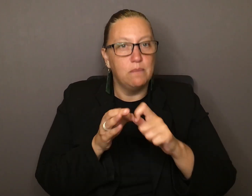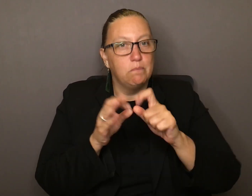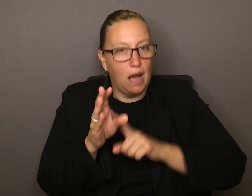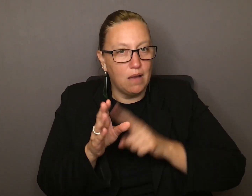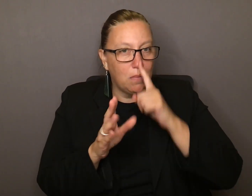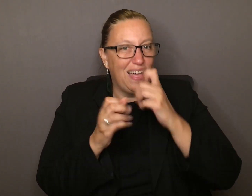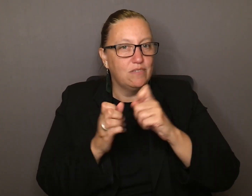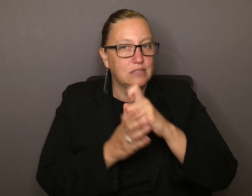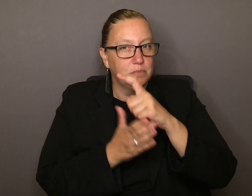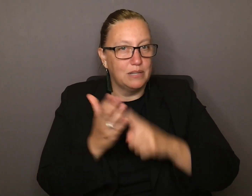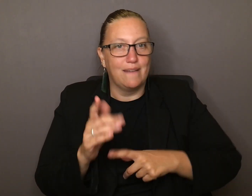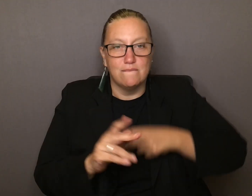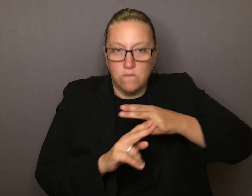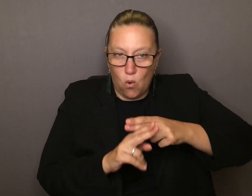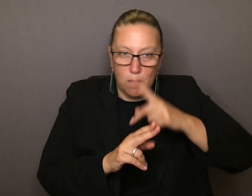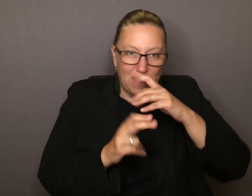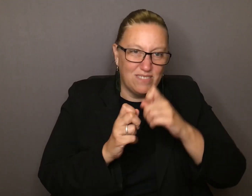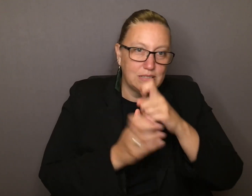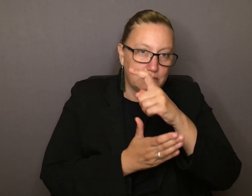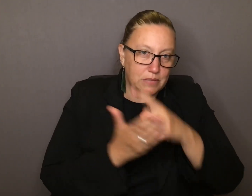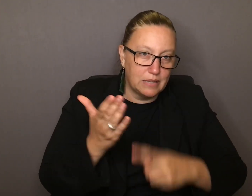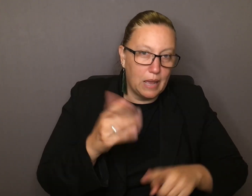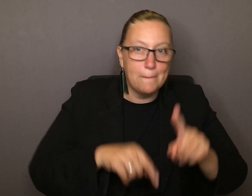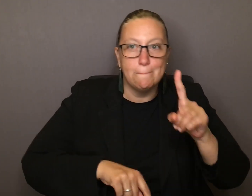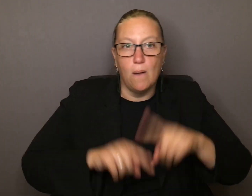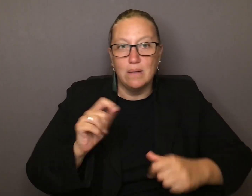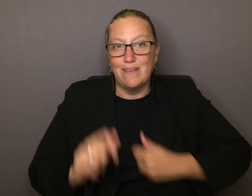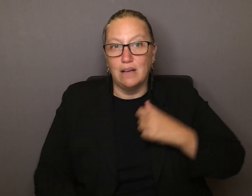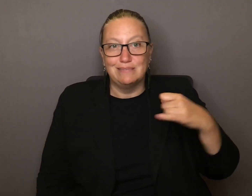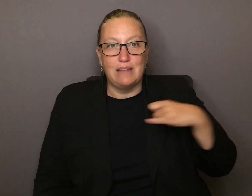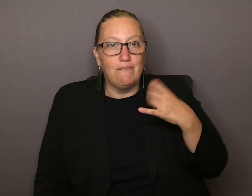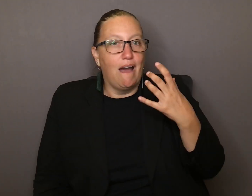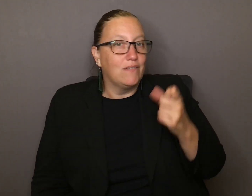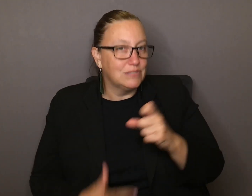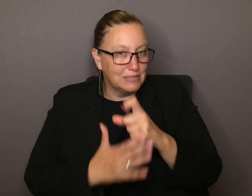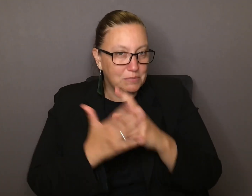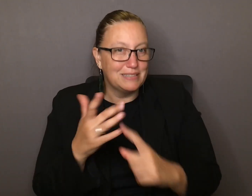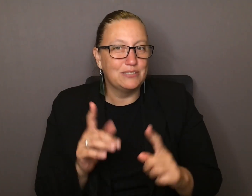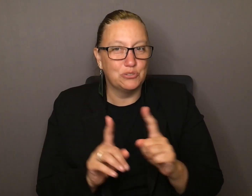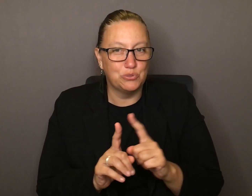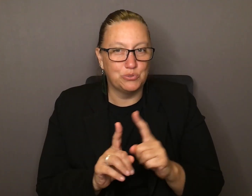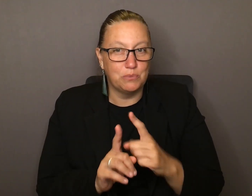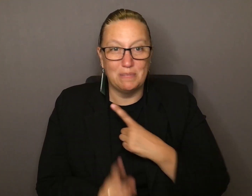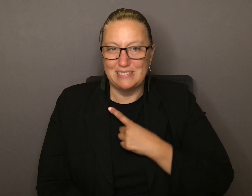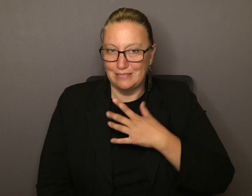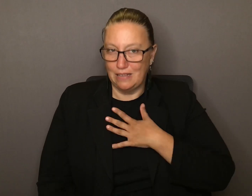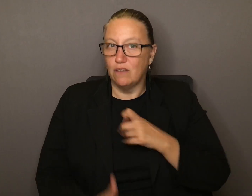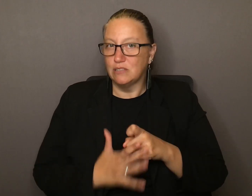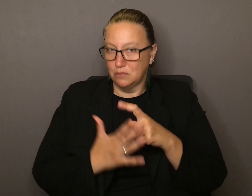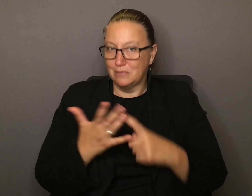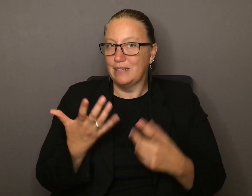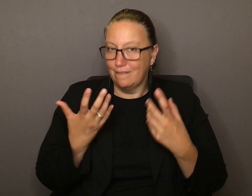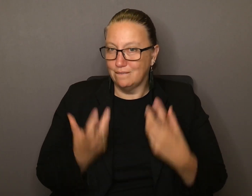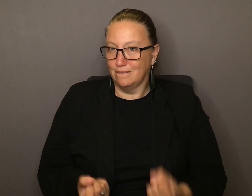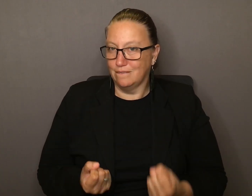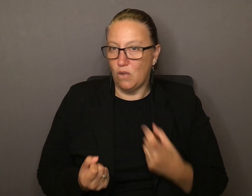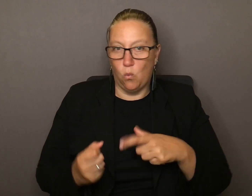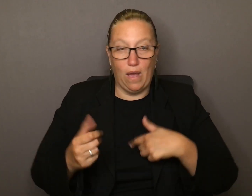disability, and the vast majority of our staff are people with disability as well. I'm a person with disability. We have a very large membership